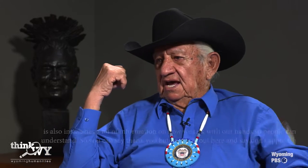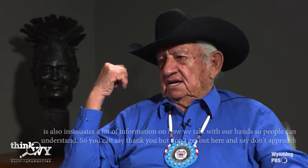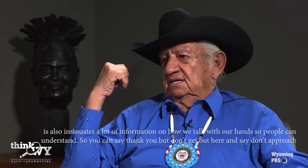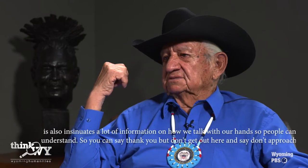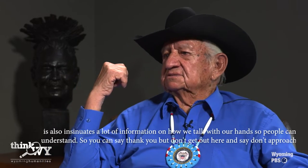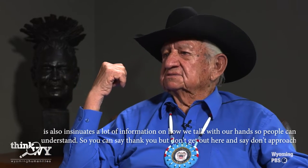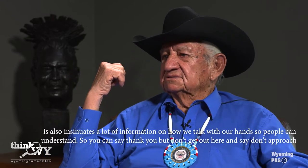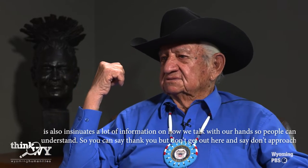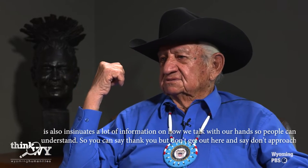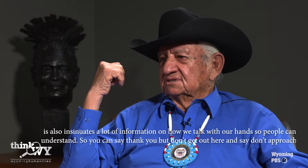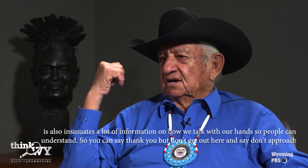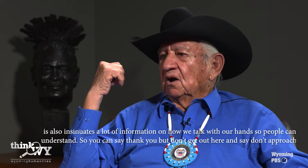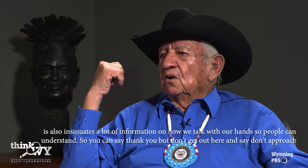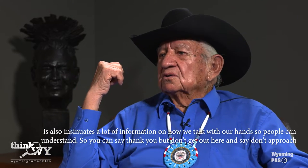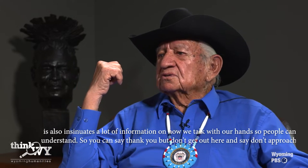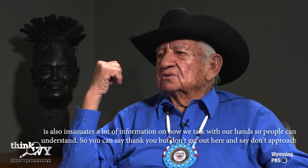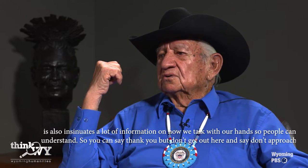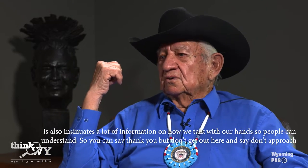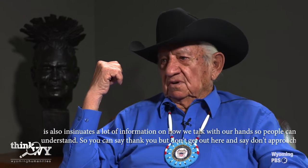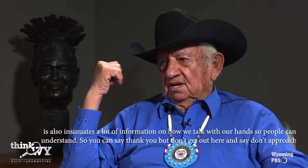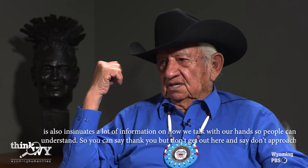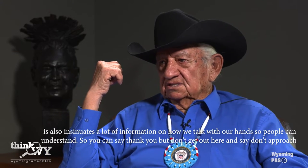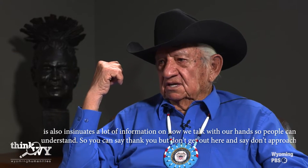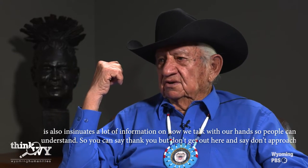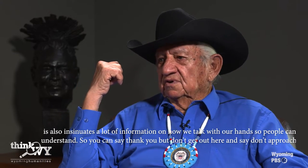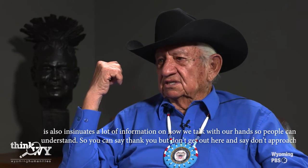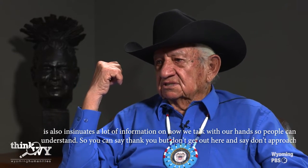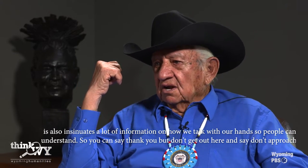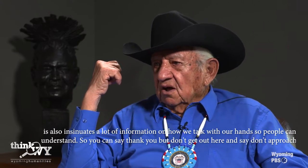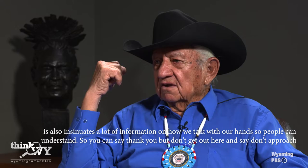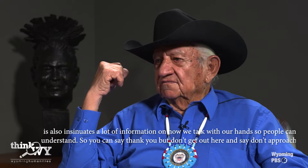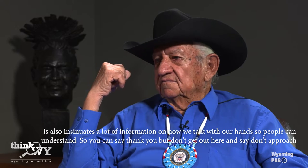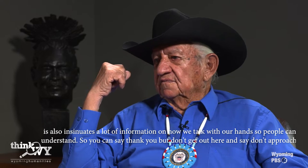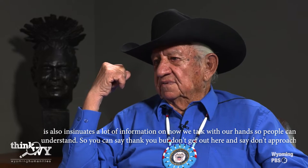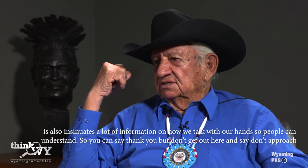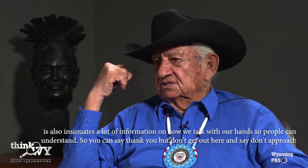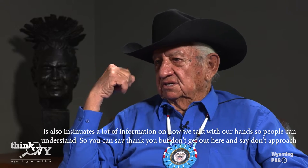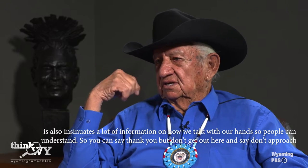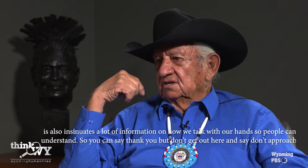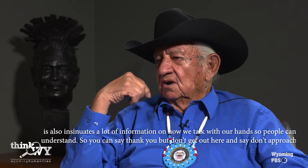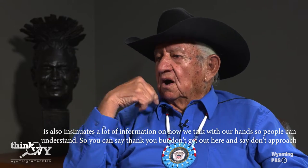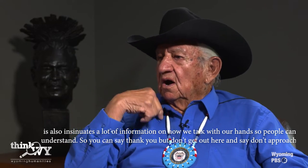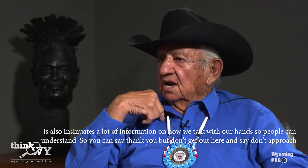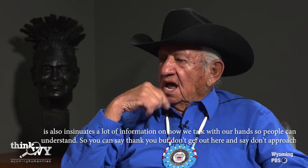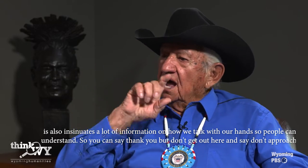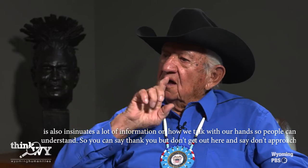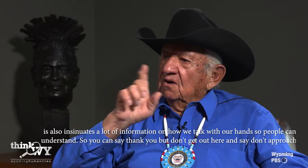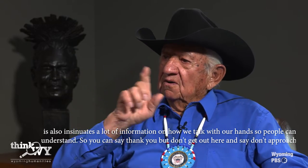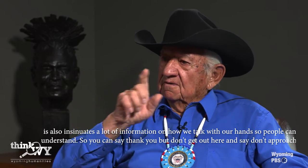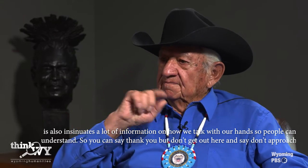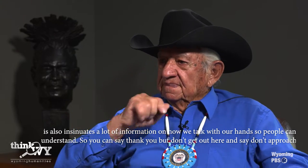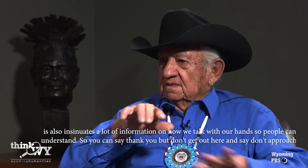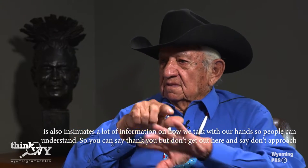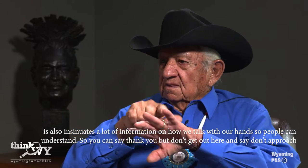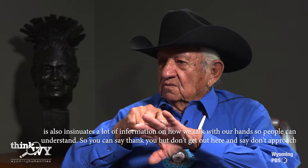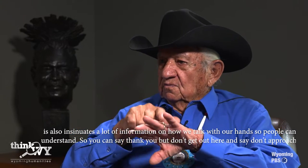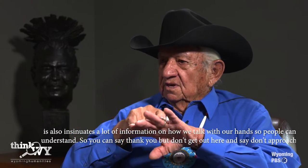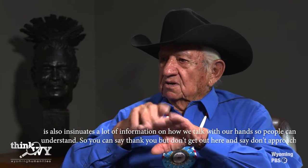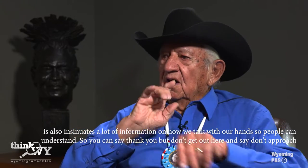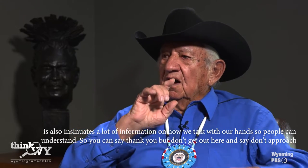hand is, also insinuates a lot of information on how we talk